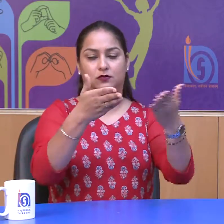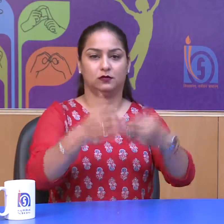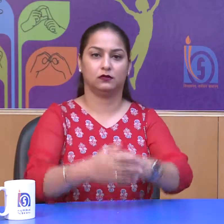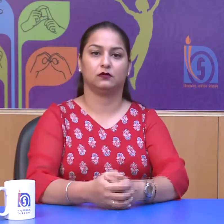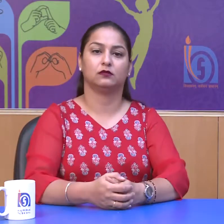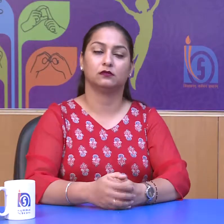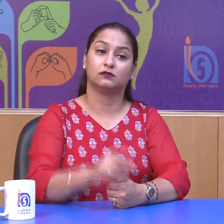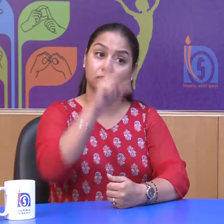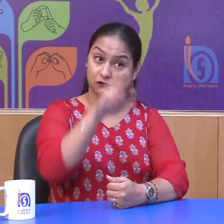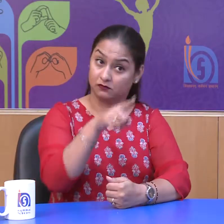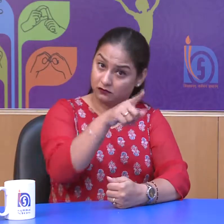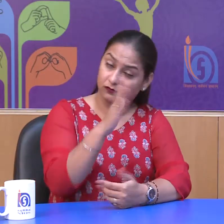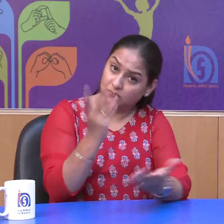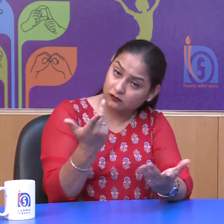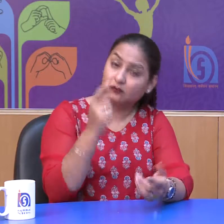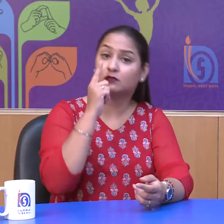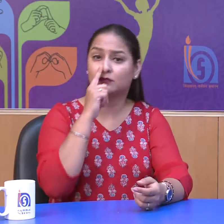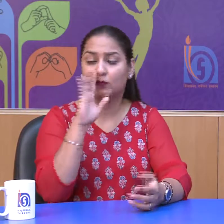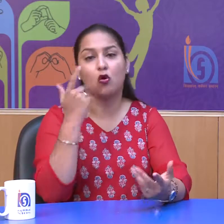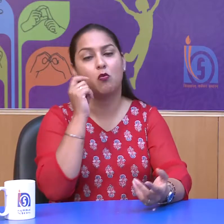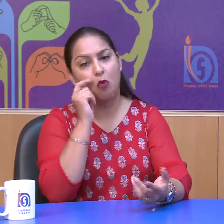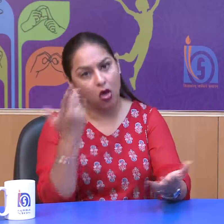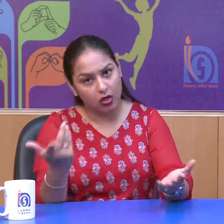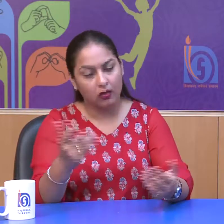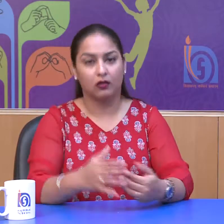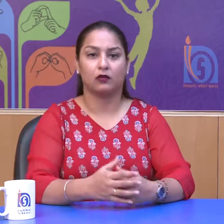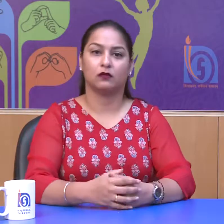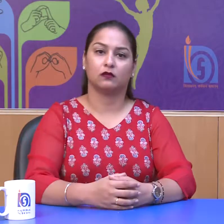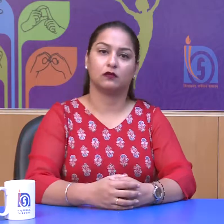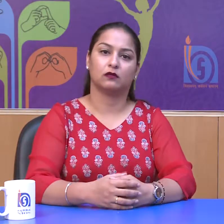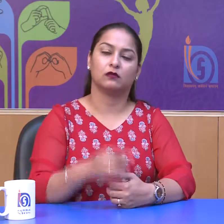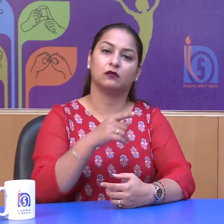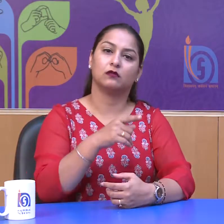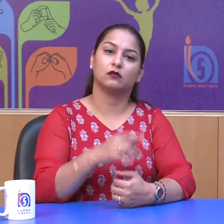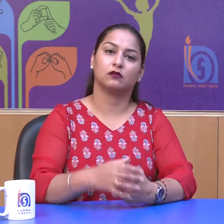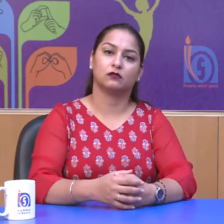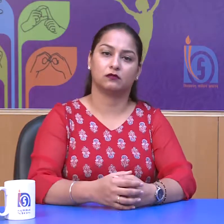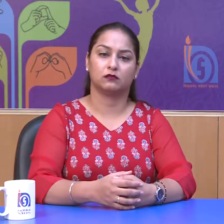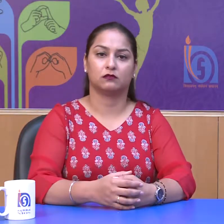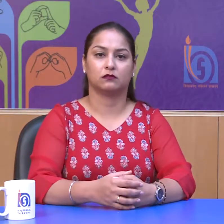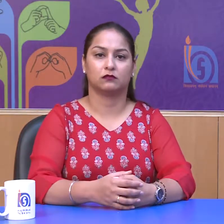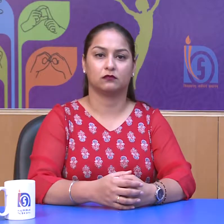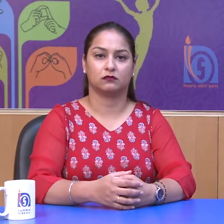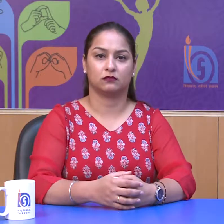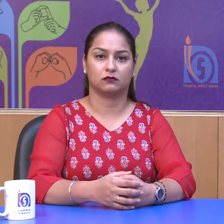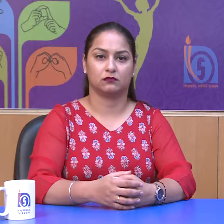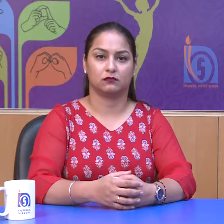He or she is either the incumbent,